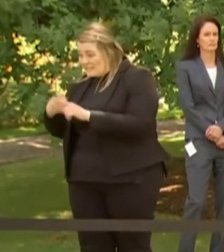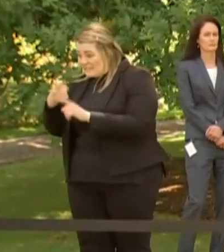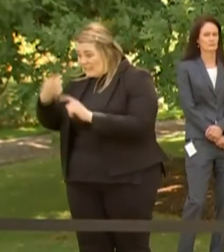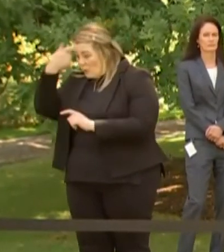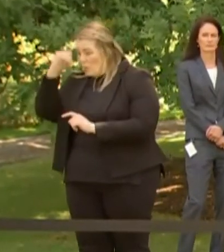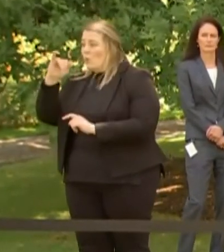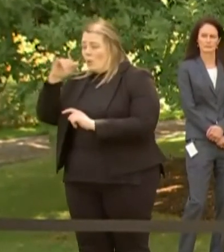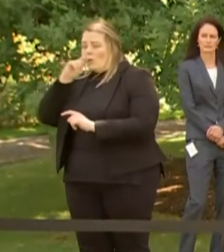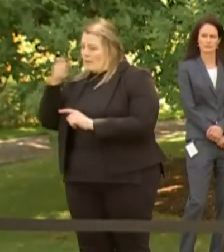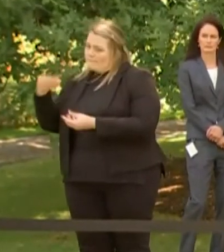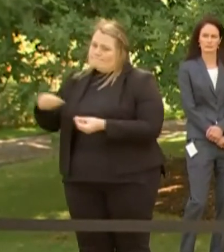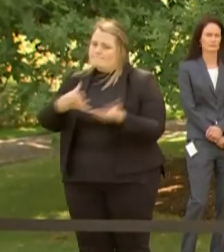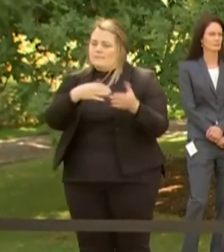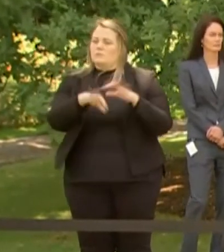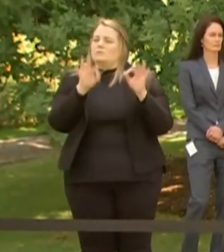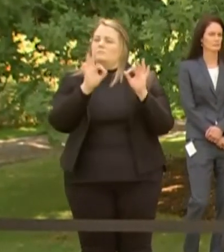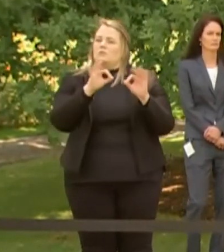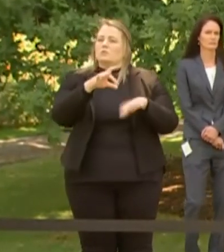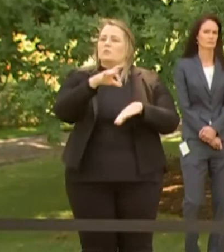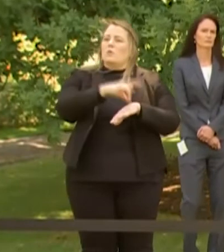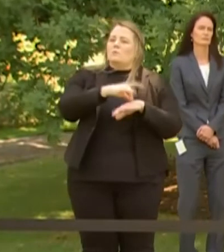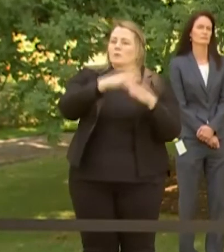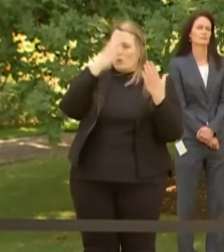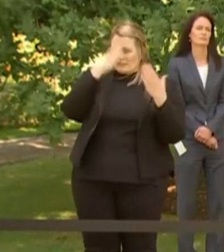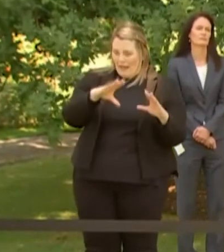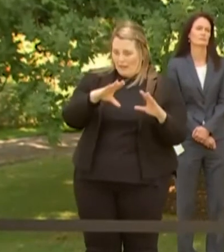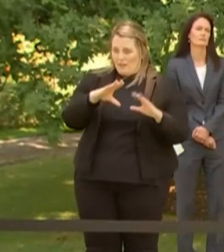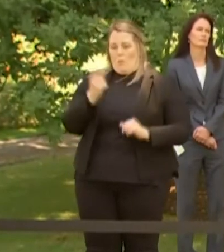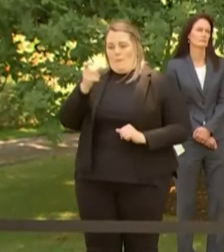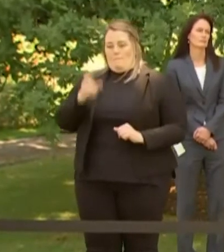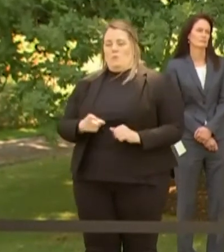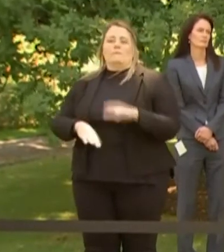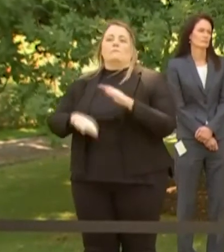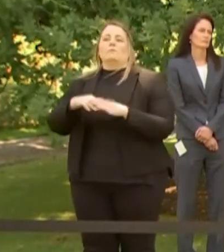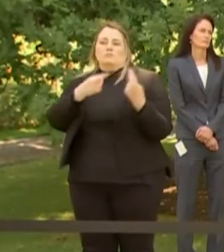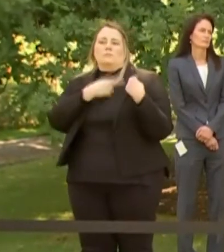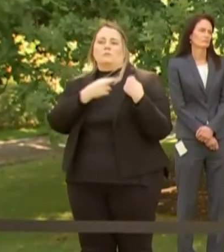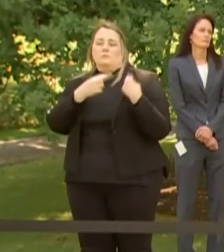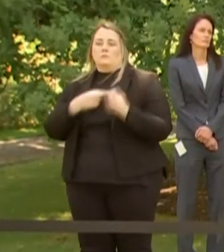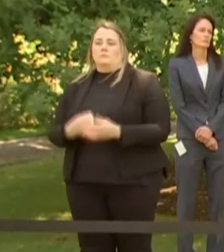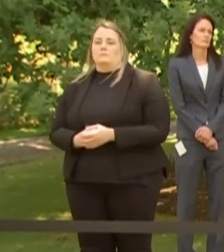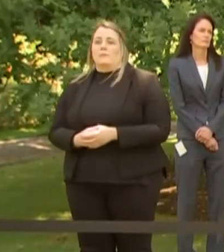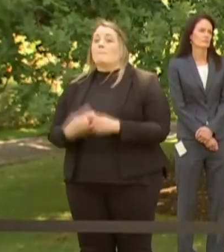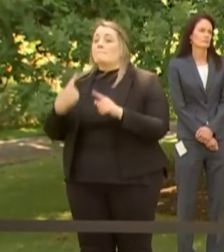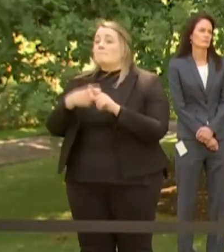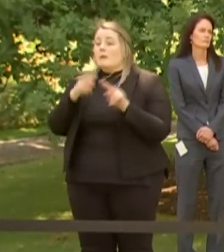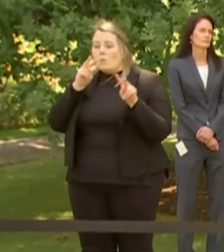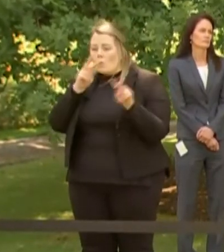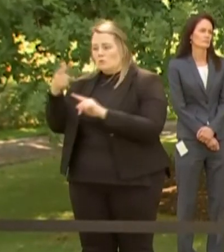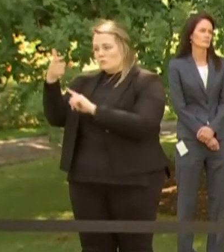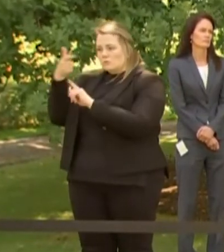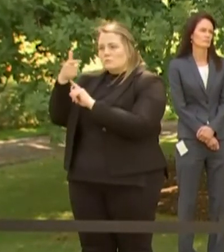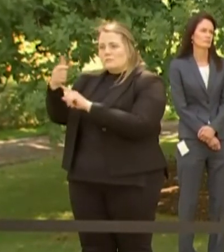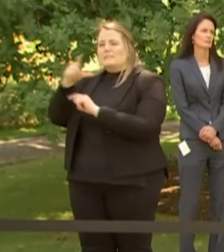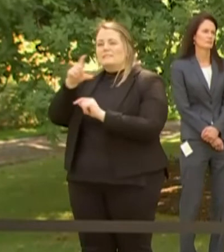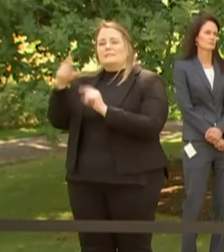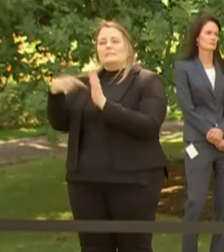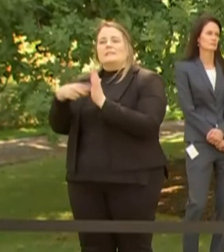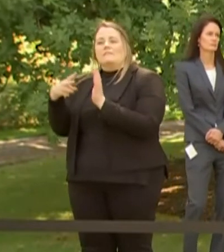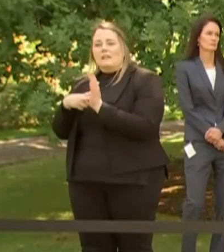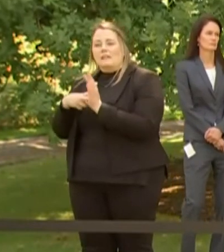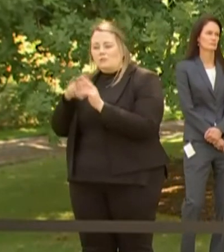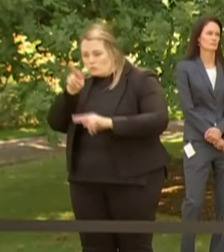there are people for mental health reasons who have to exercise. They will do CCTV and floor monitoring through that. On the